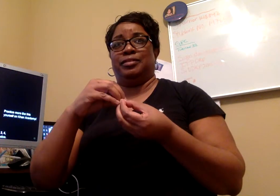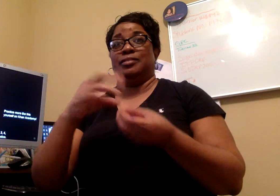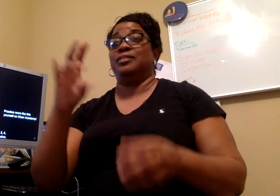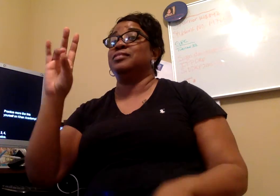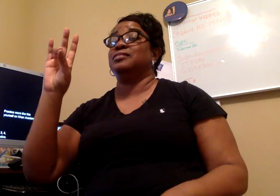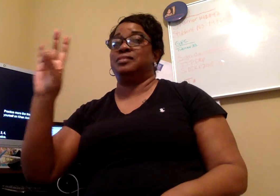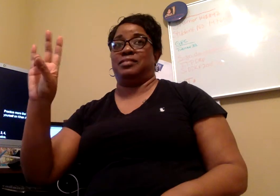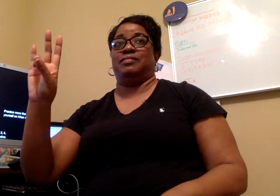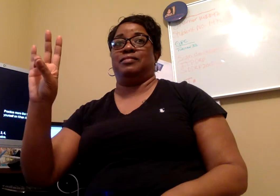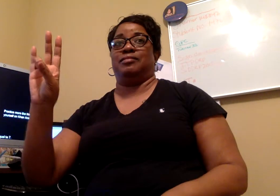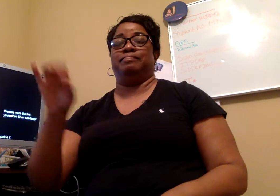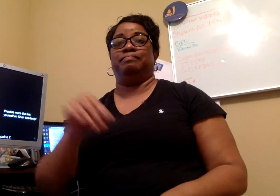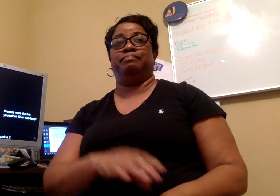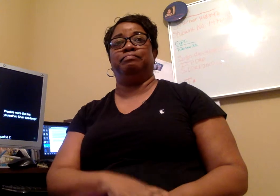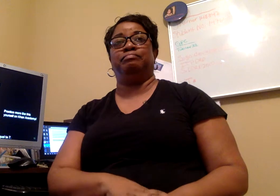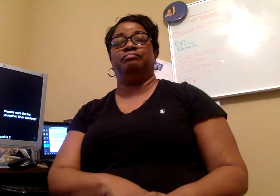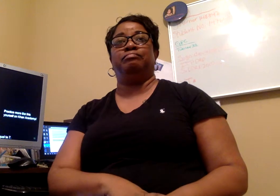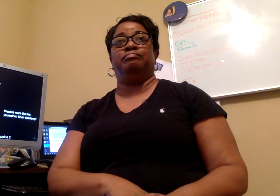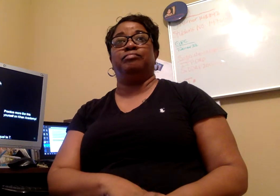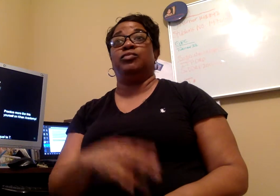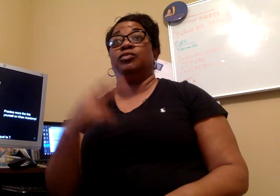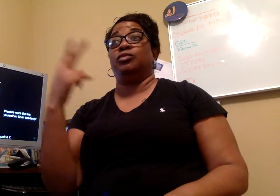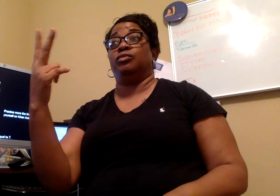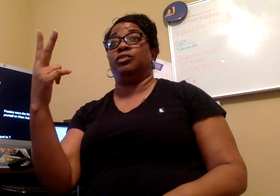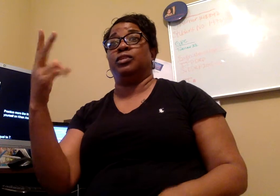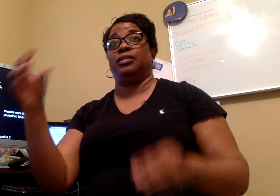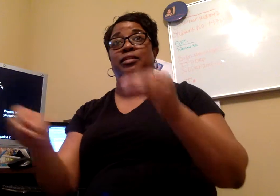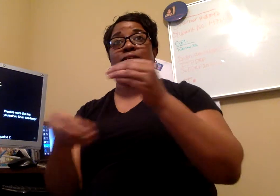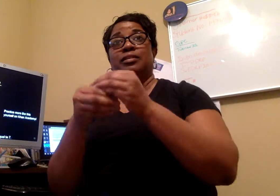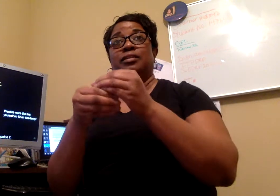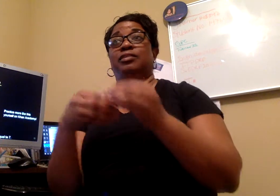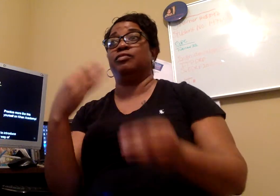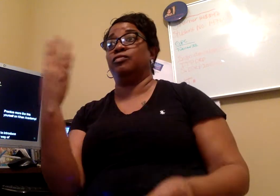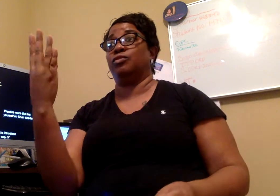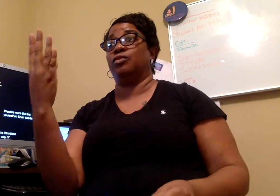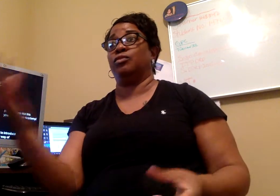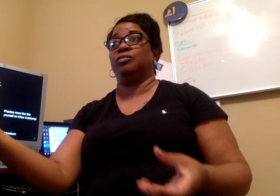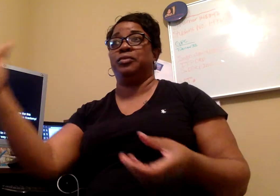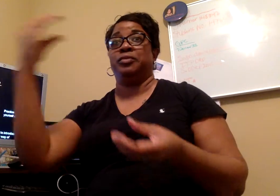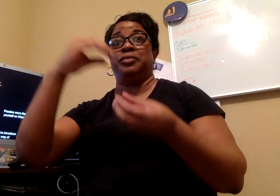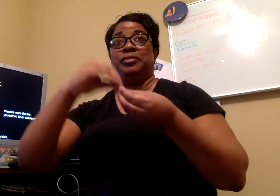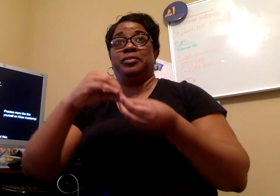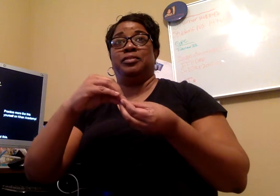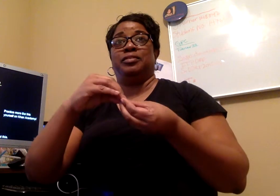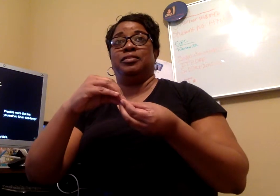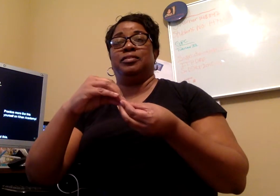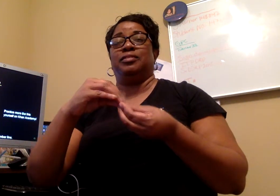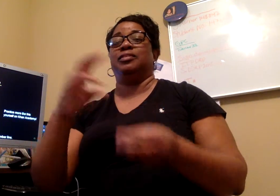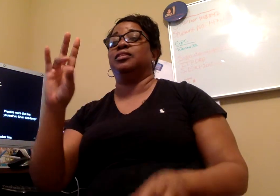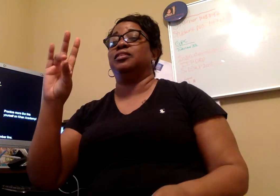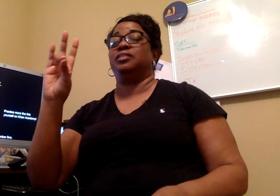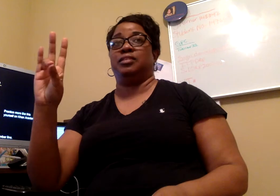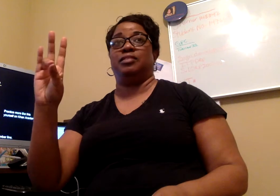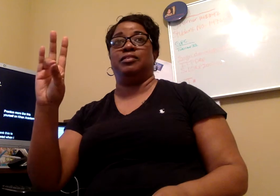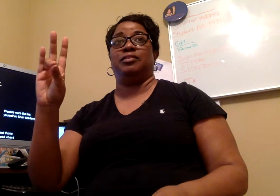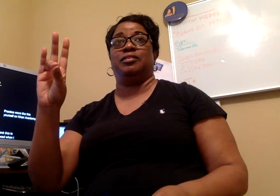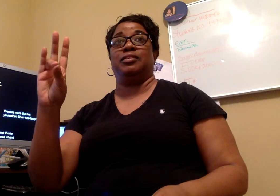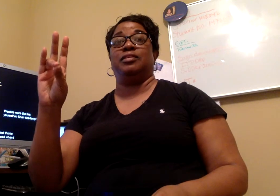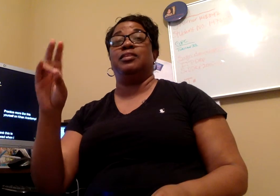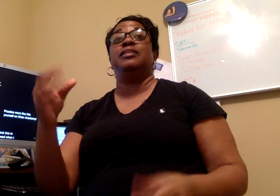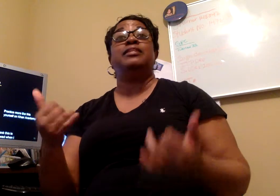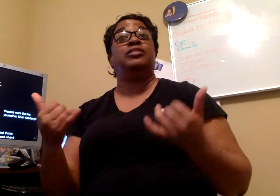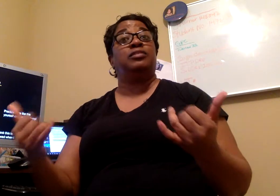7 avocados. So 3 plus 4 is equal to 7. And now I'm going to introduce you to another way of thinking about this. It's called the number line. And